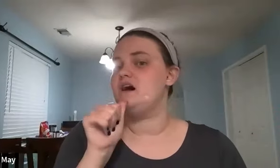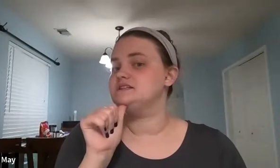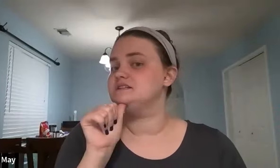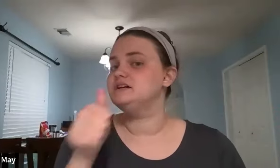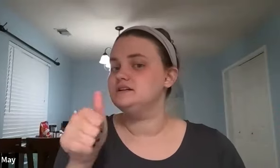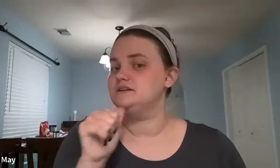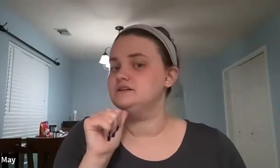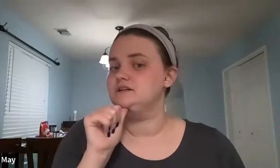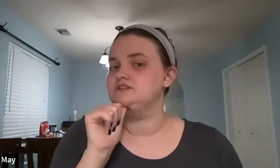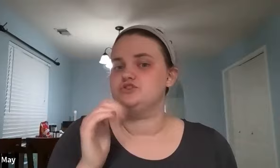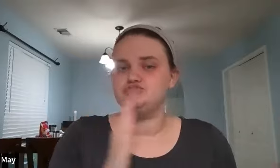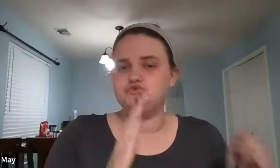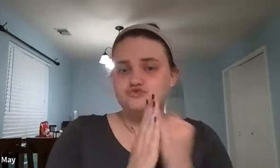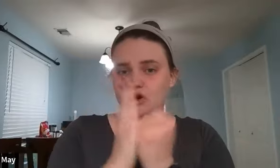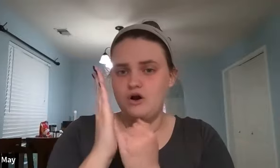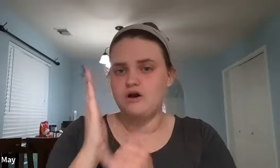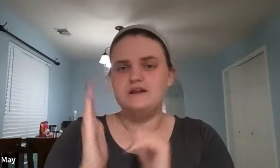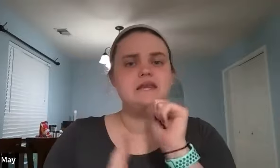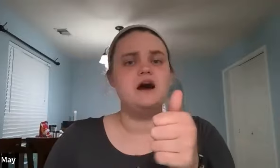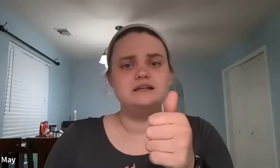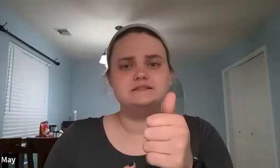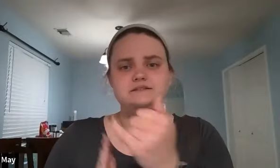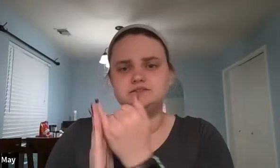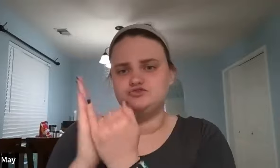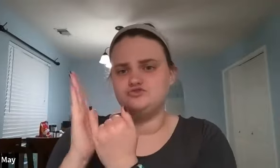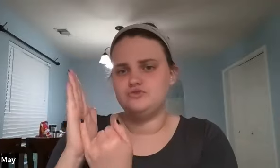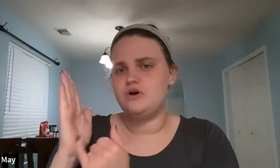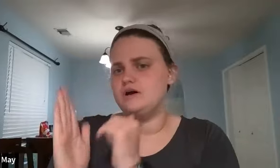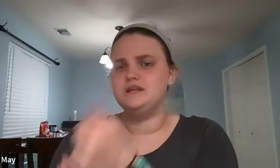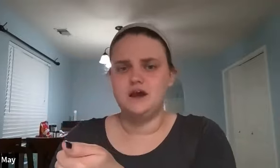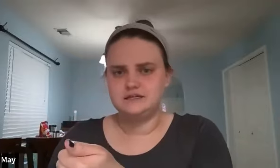not. So draw not. Draw not.